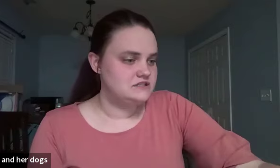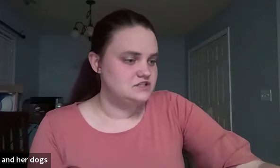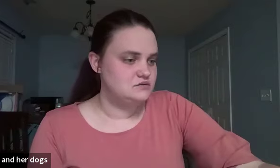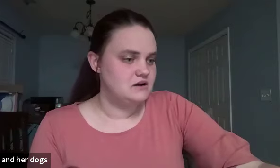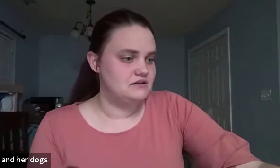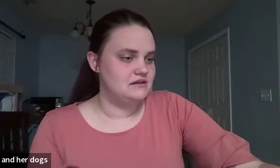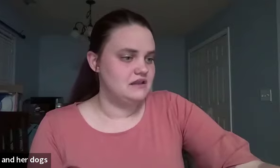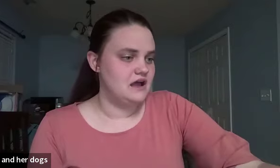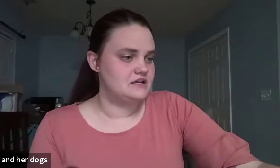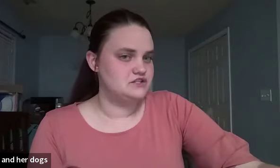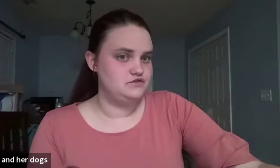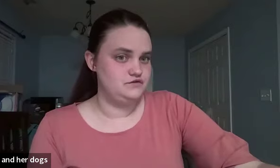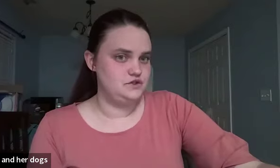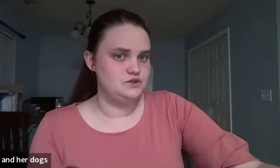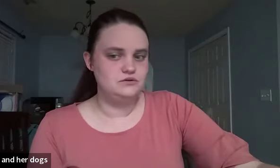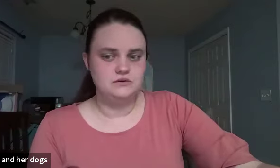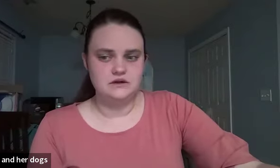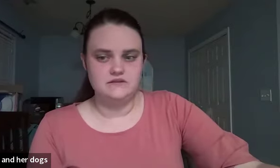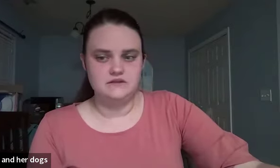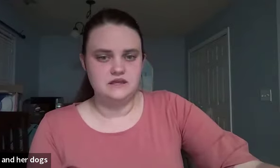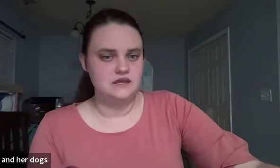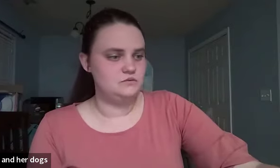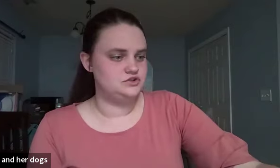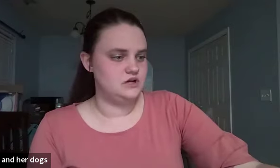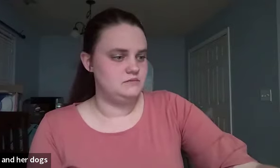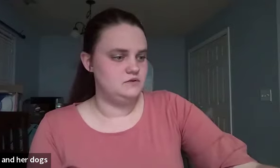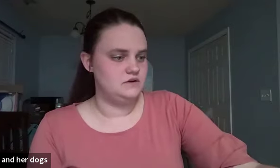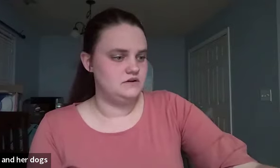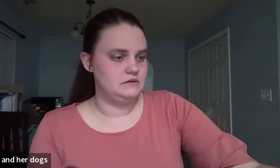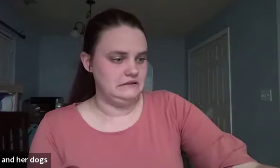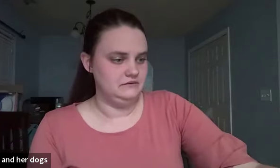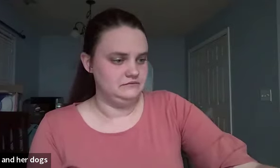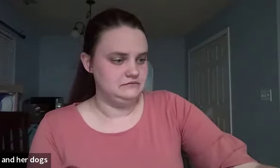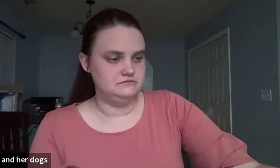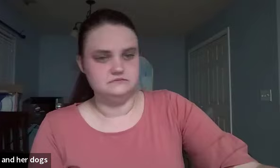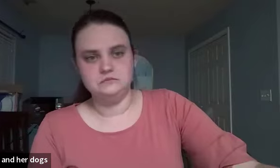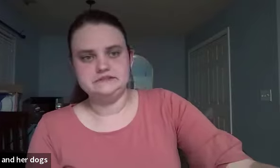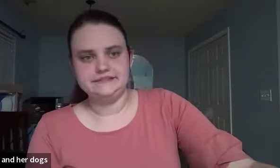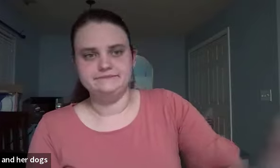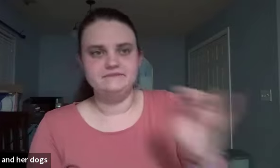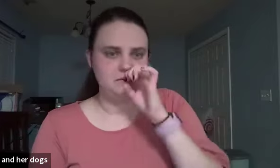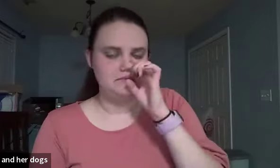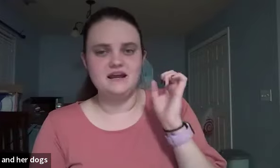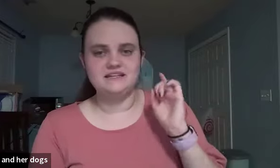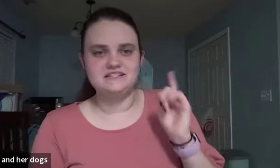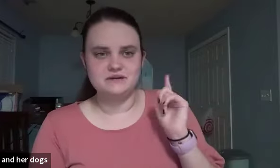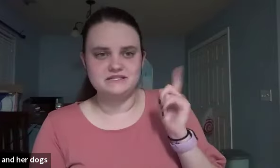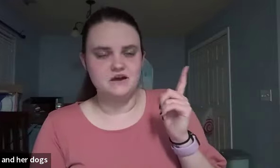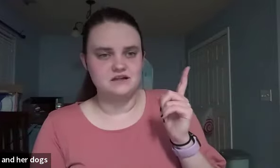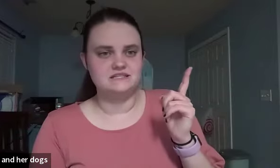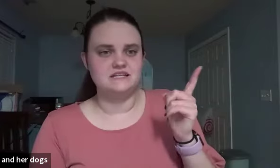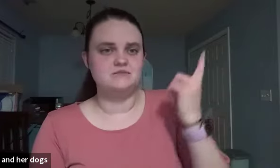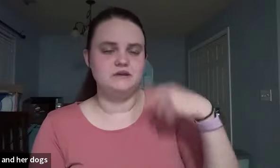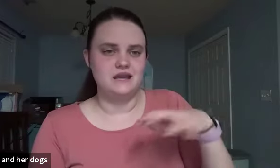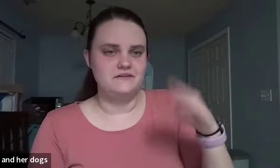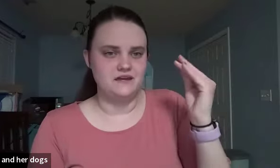Let's do our last few and then we'll try to move on. Well, we'll see. We might not get to the rest of the holiday signs, but we can add